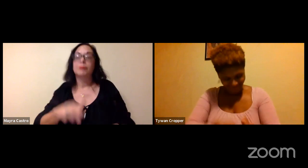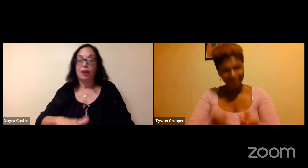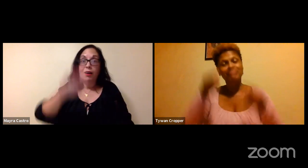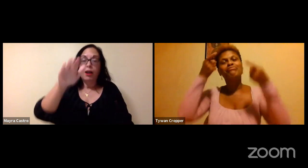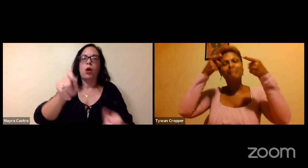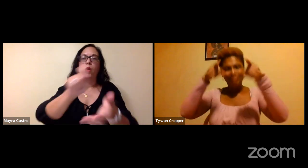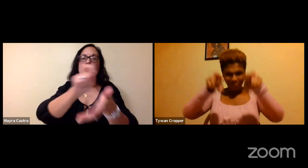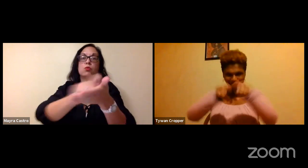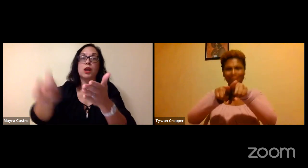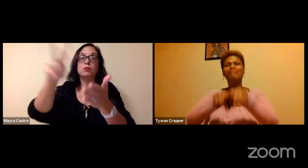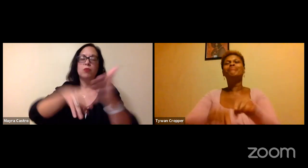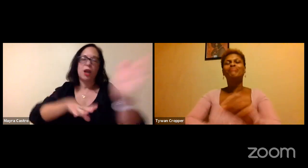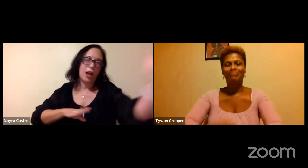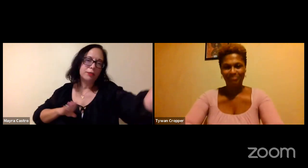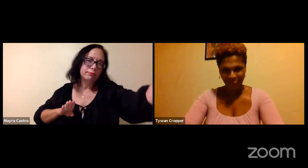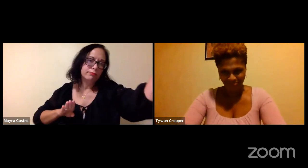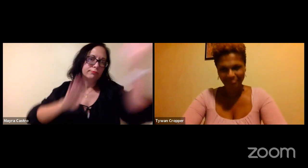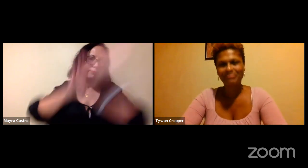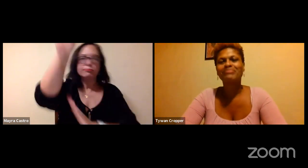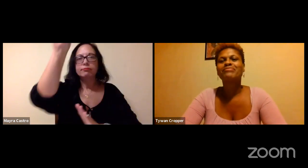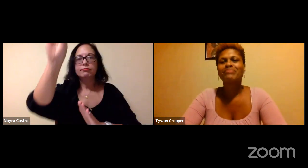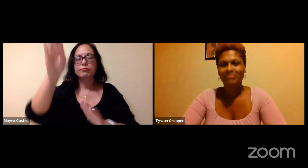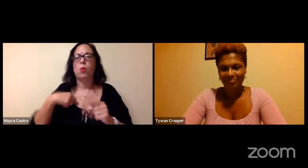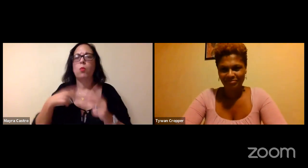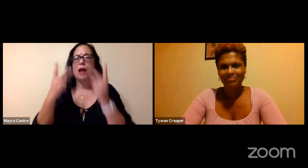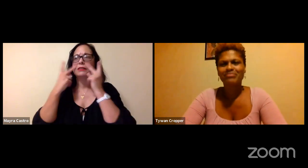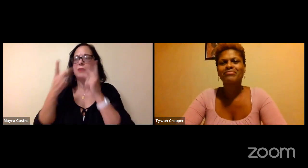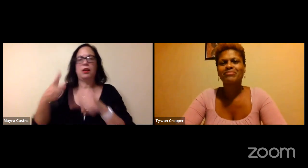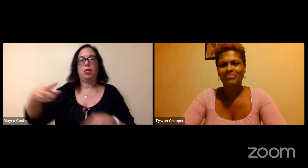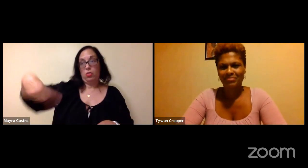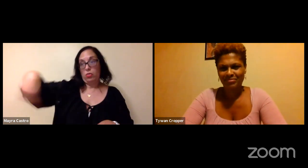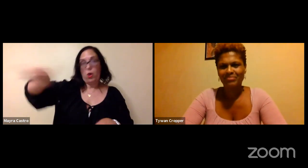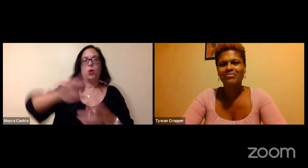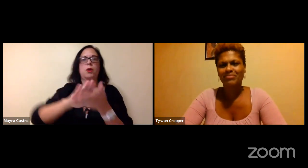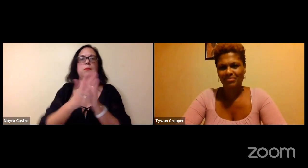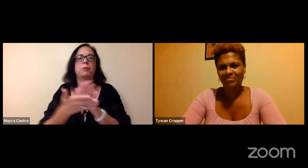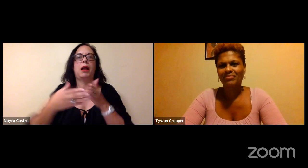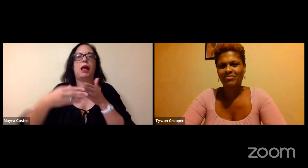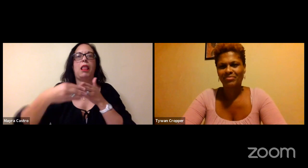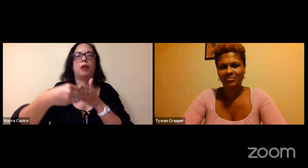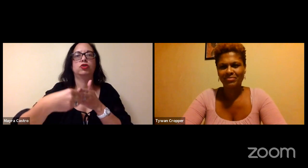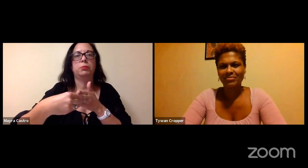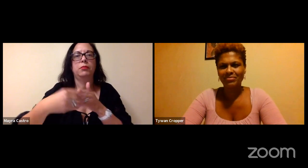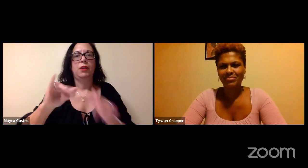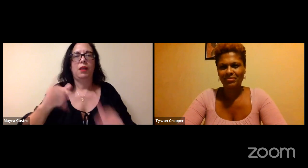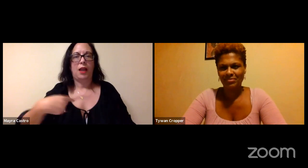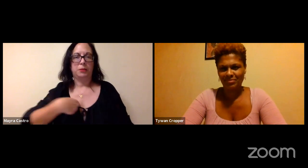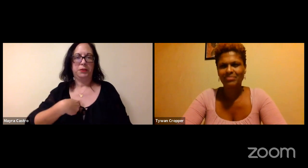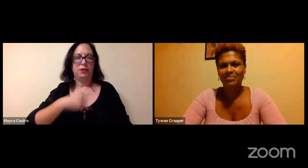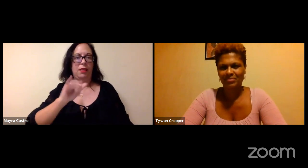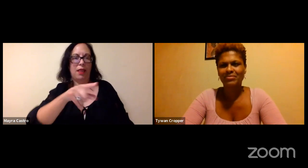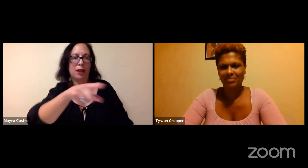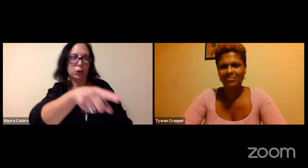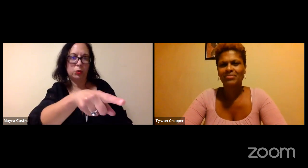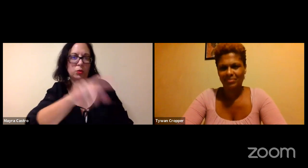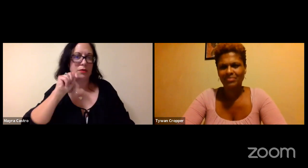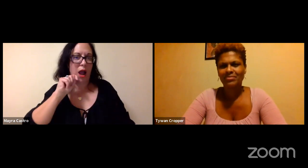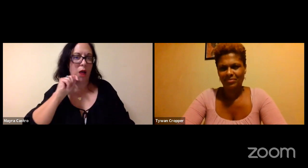Start signing with your children when they're younger, from the minute they're born. Yes, I agree.